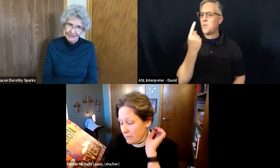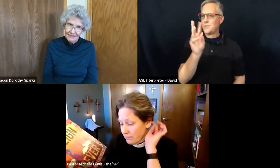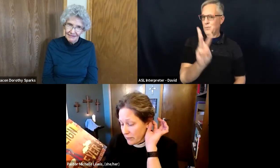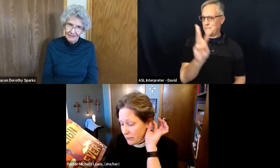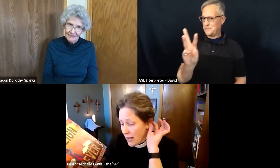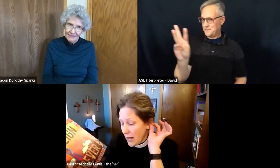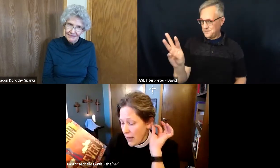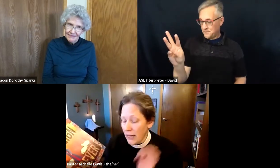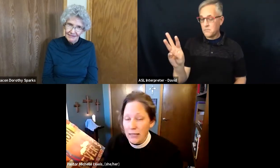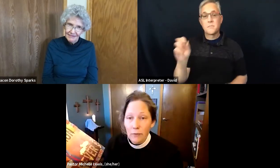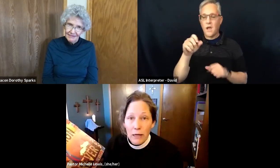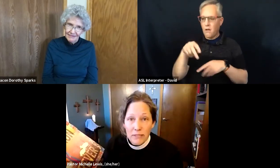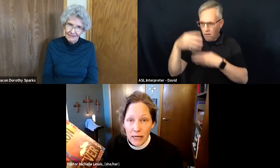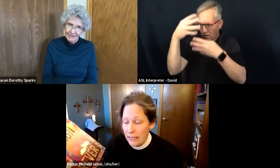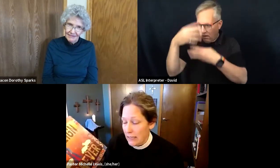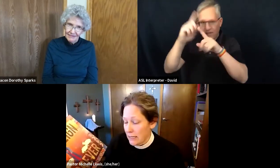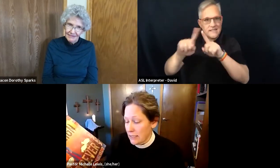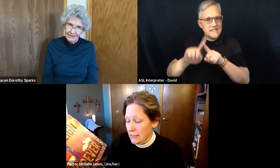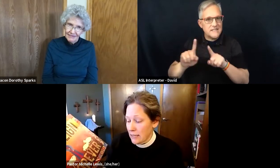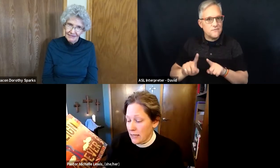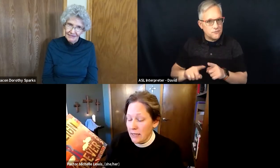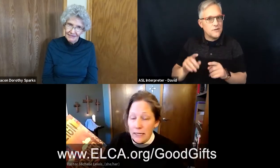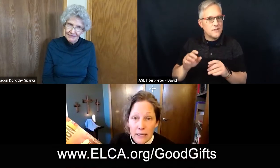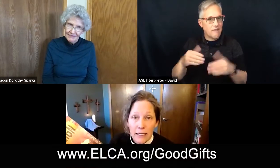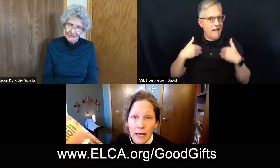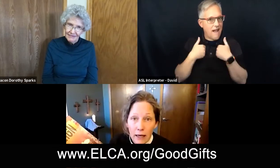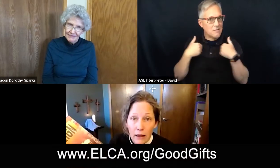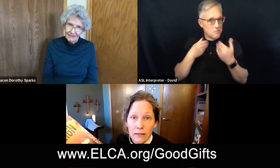families. And the website is